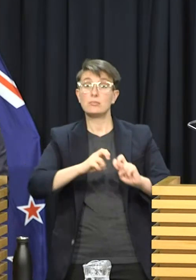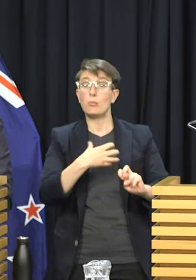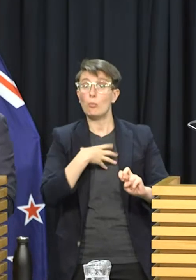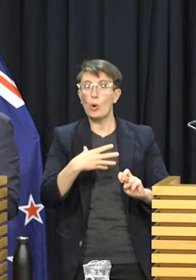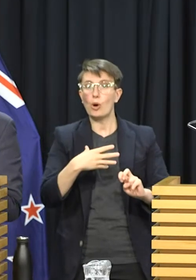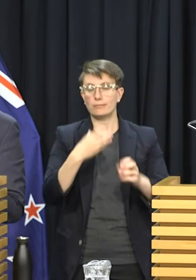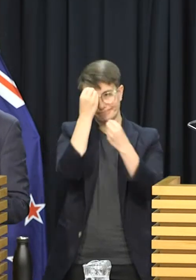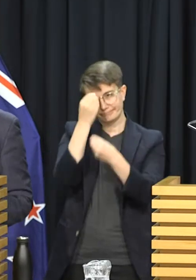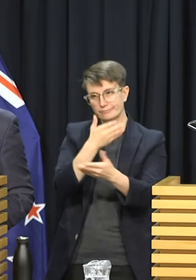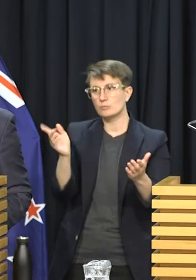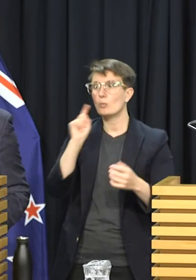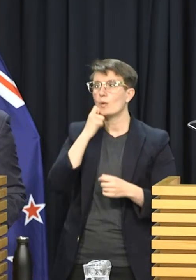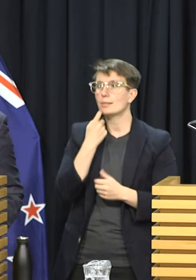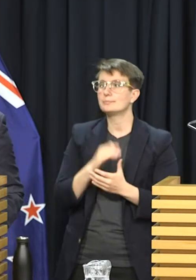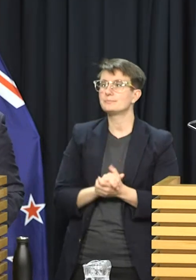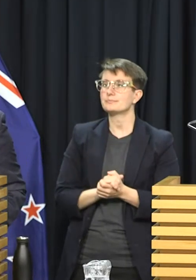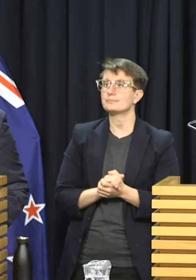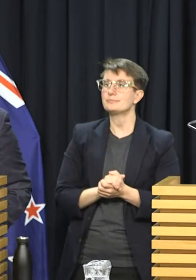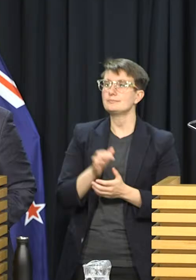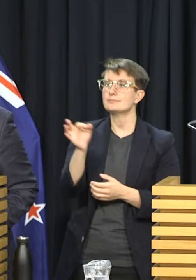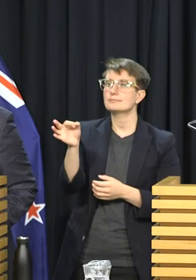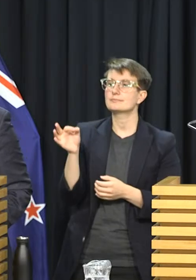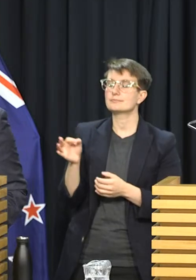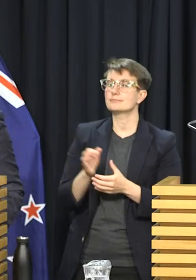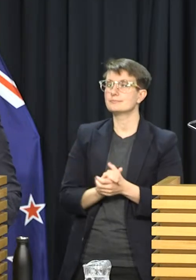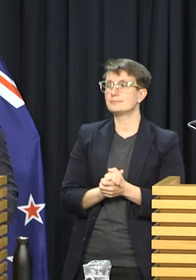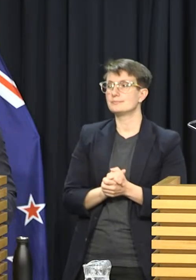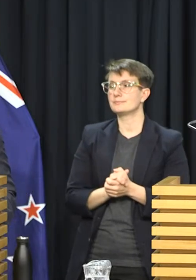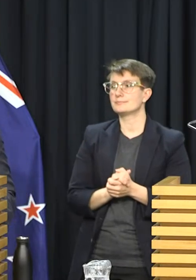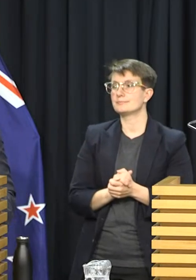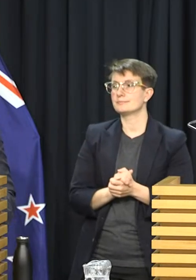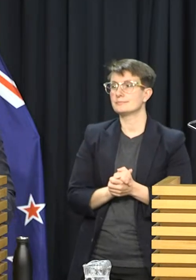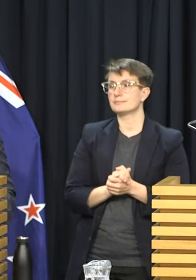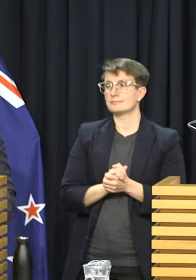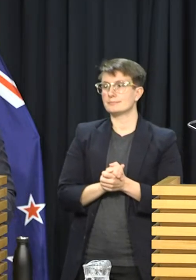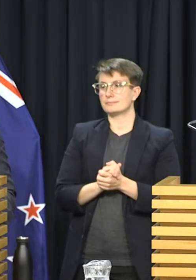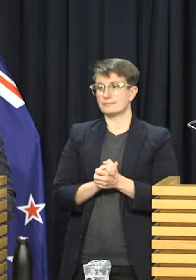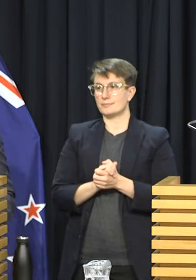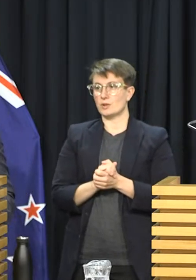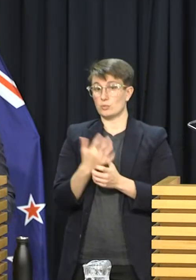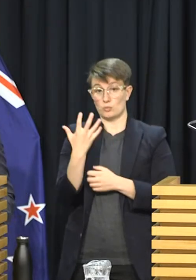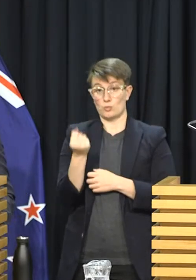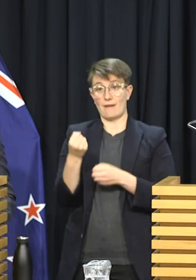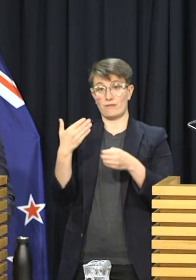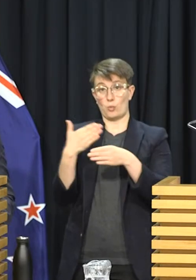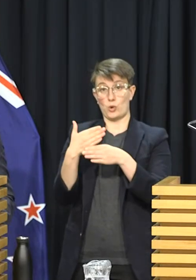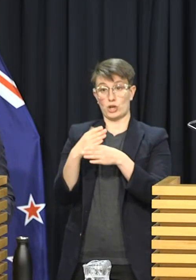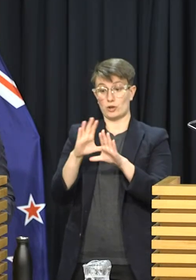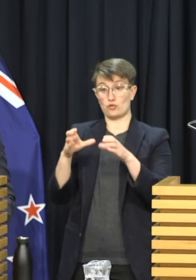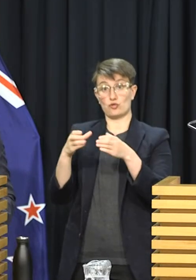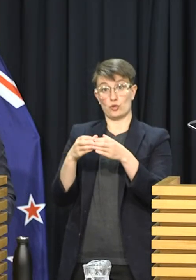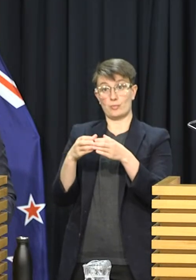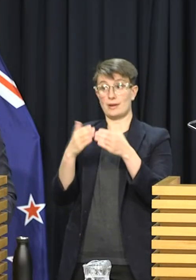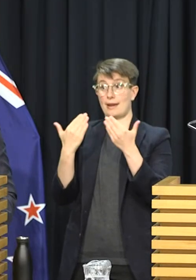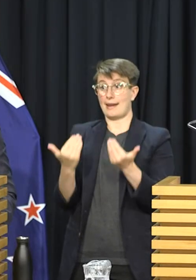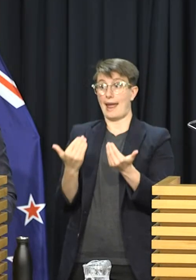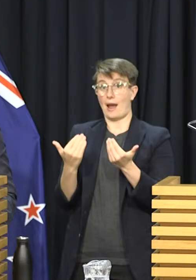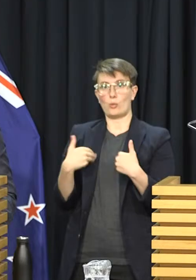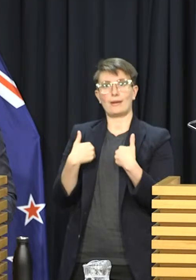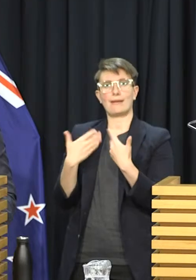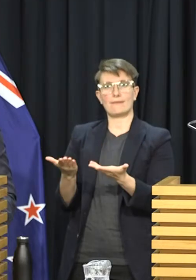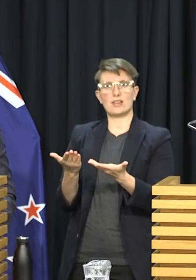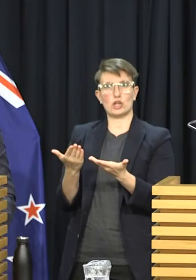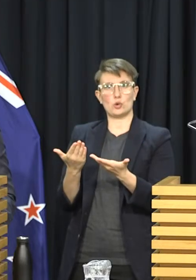There's only a single Given, Joe. just off the back, given you've got this new working group that's now giving you real-time advice on lessons learned, have you had any